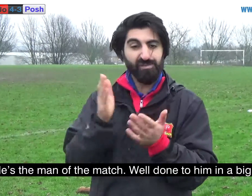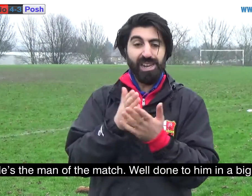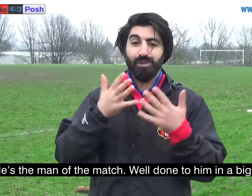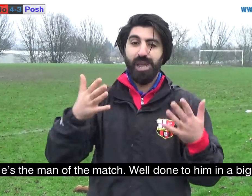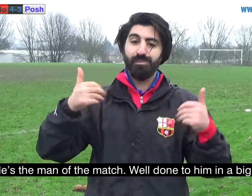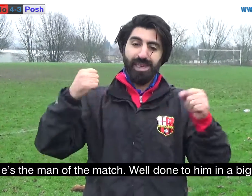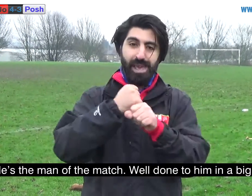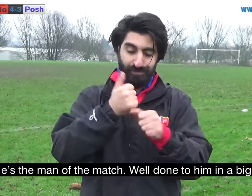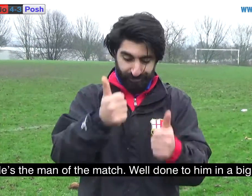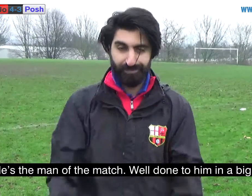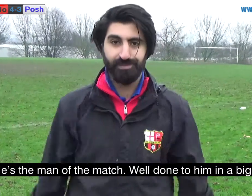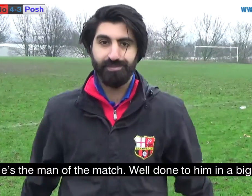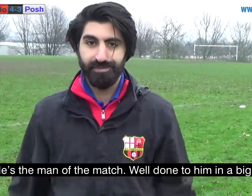Really play a big game.